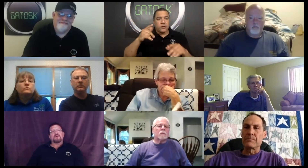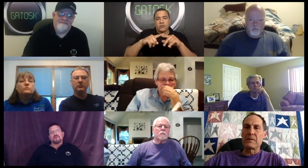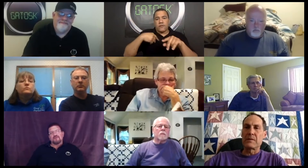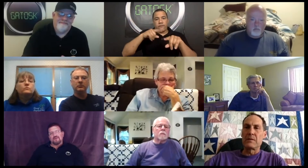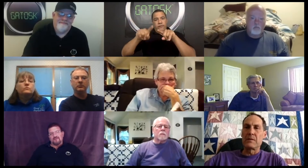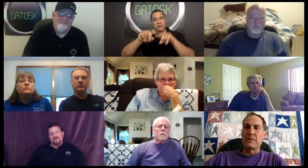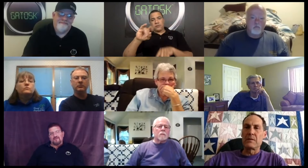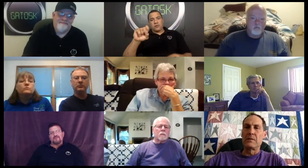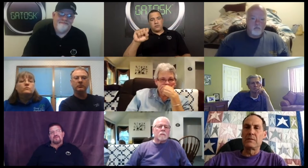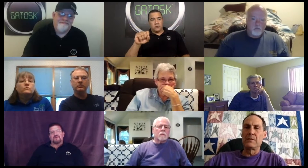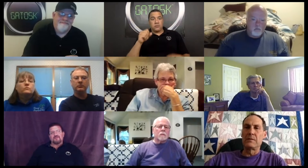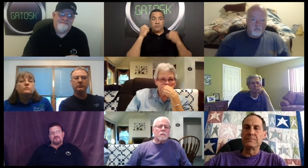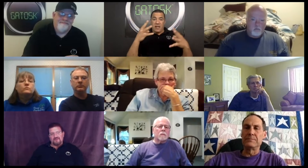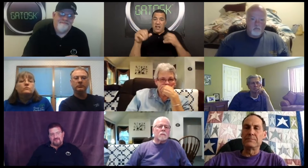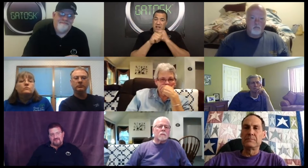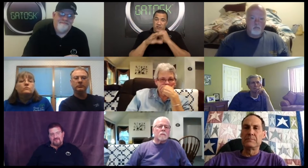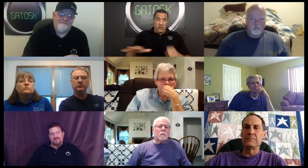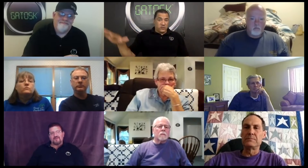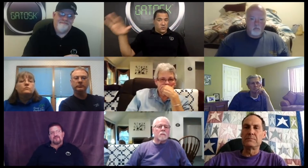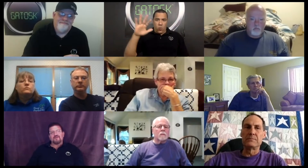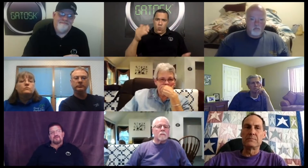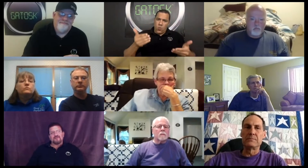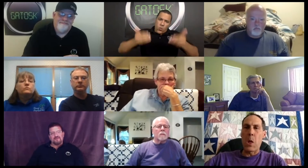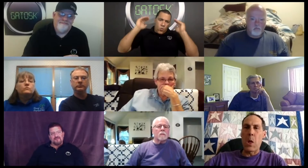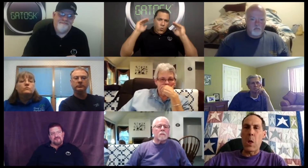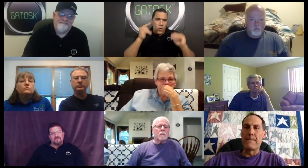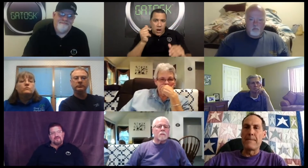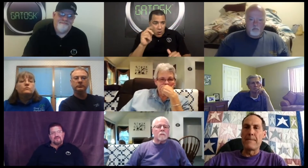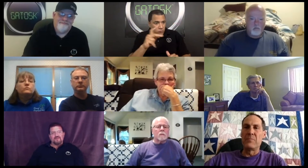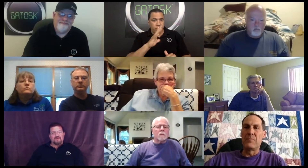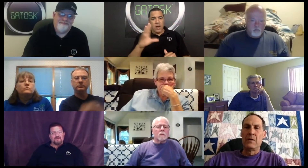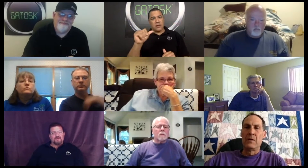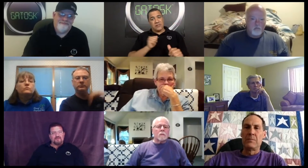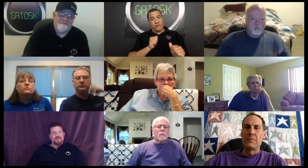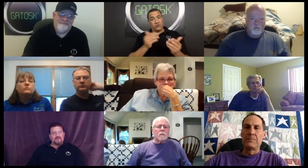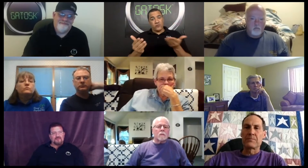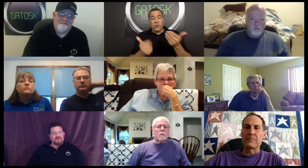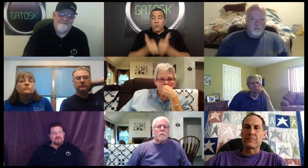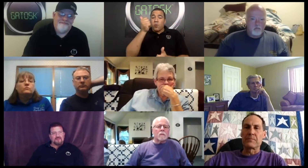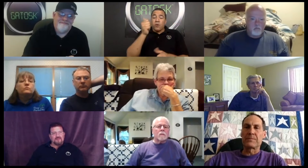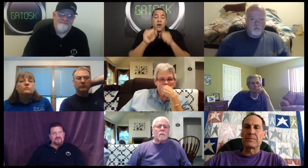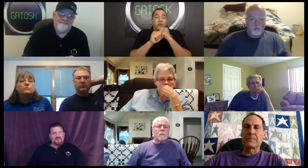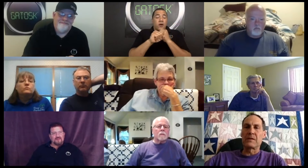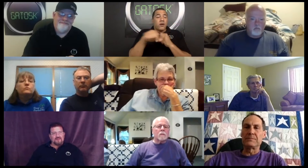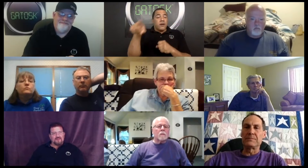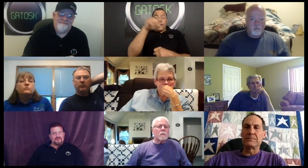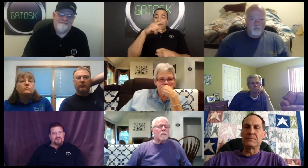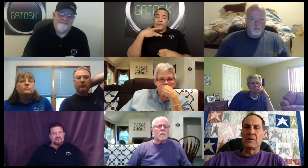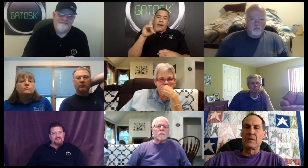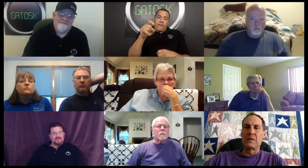a banner. So there's different sizes. Many advertisers are overwhelmed. It's self-service. Most